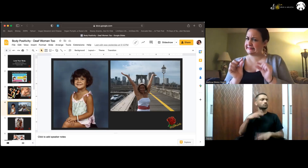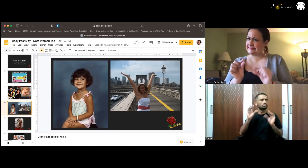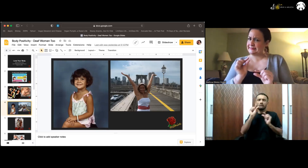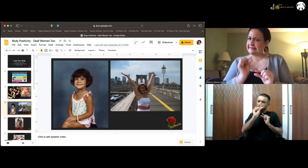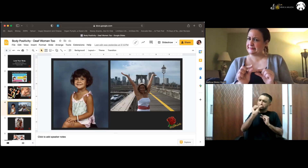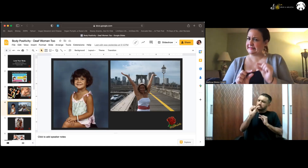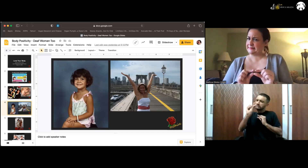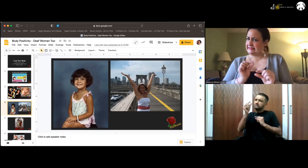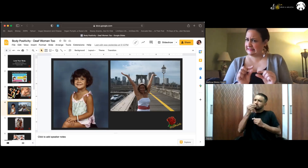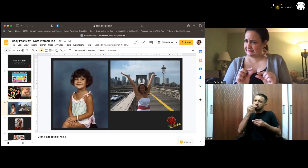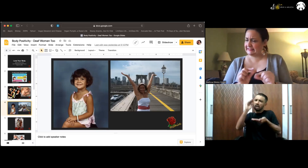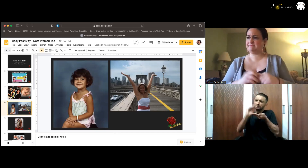2 to 3 weeks, I wouldn't eat